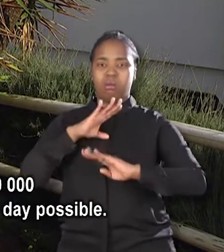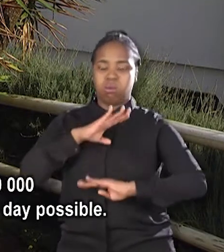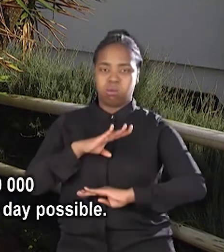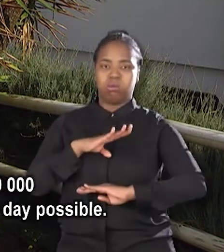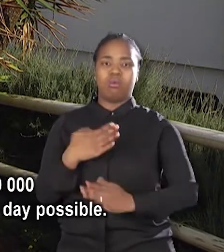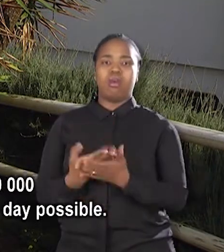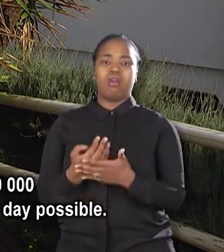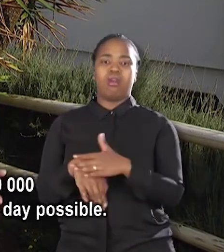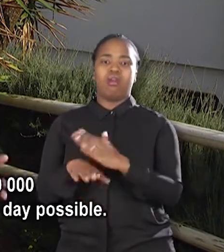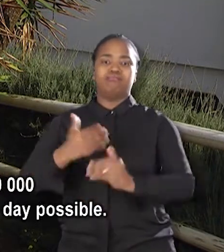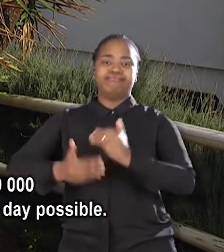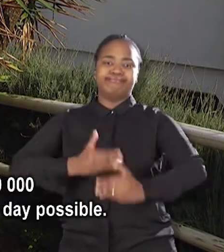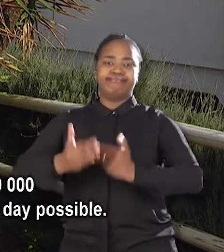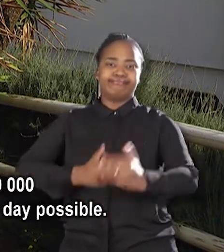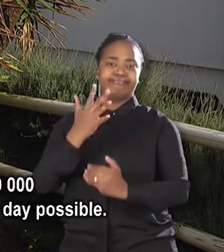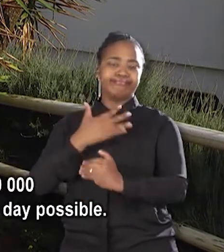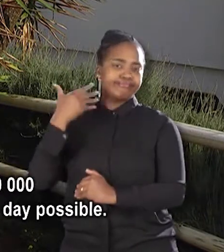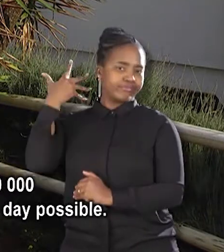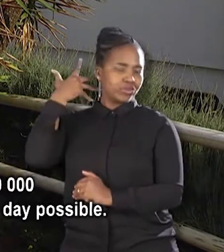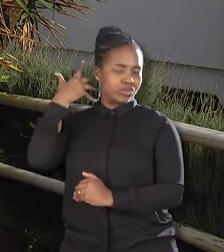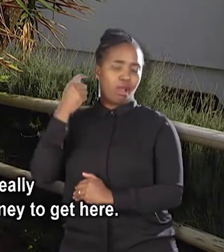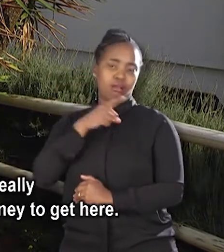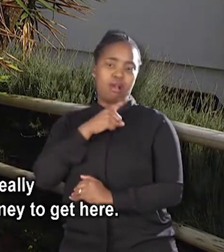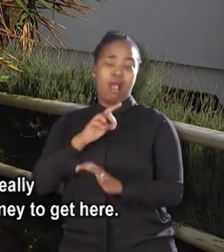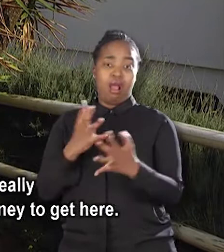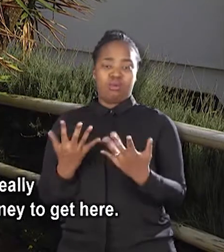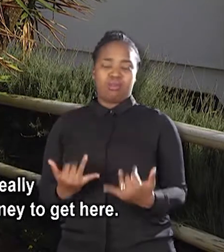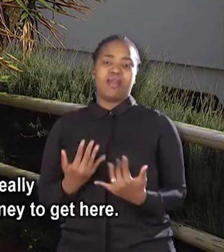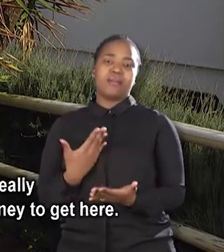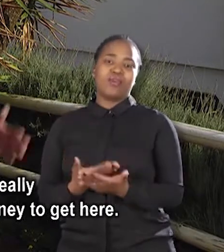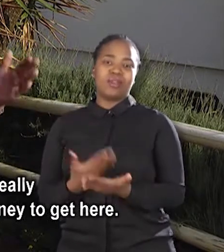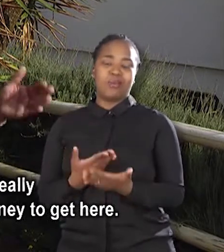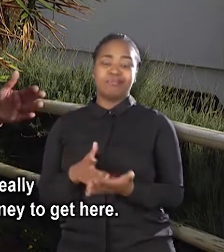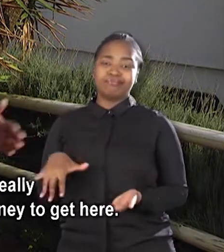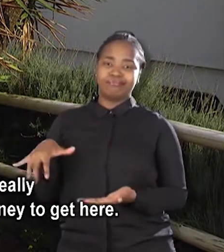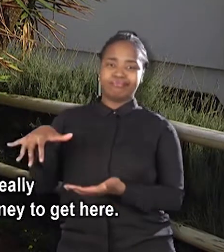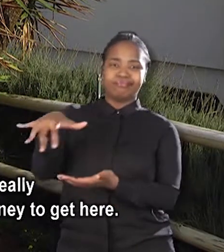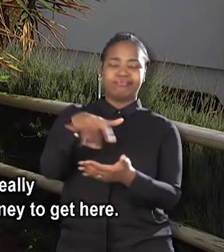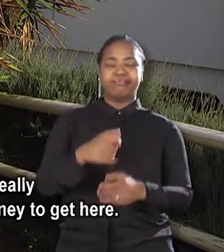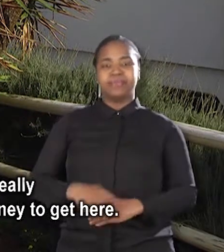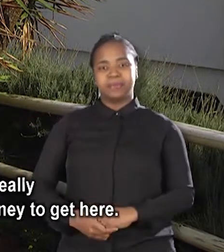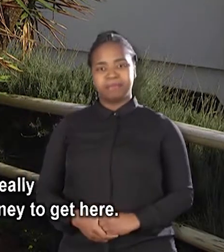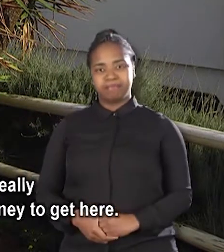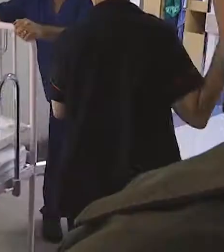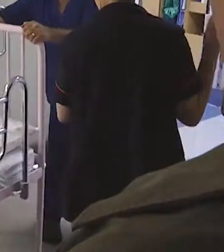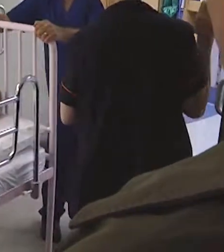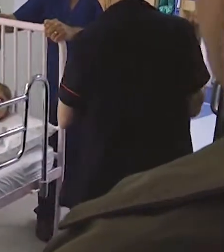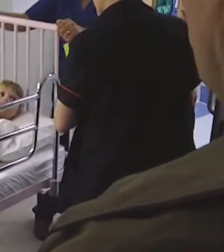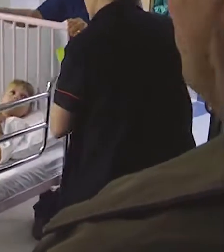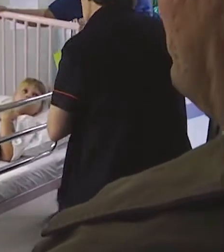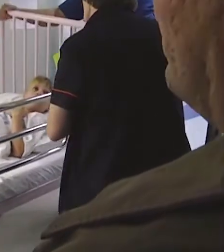weeks ago, and that is what basically made this day possible. So it was really a fundraising journey to get